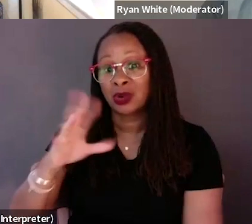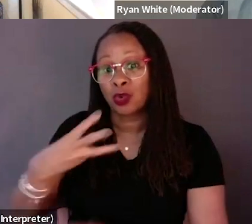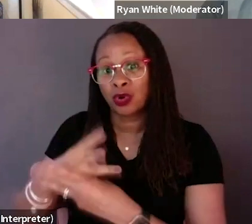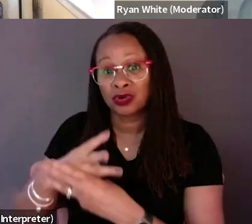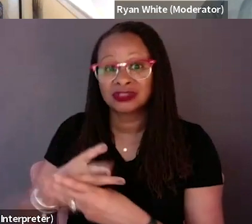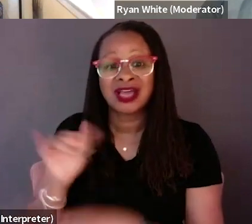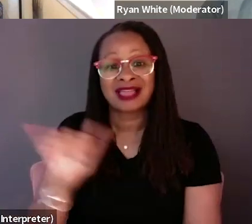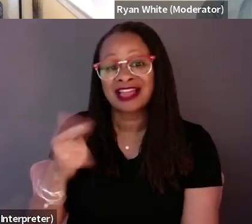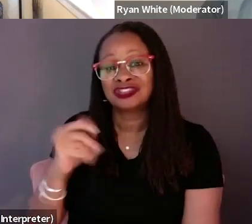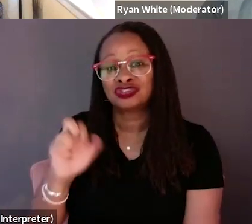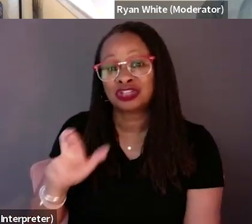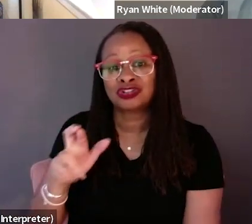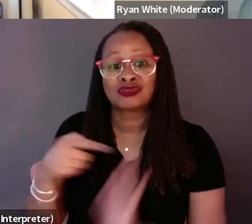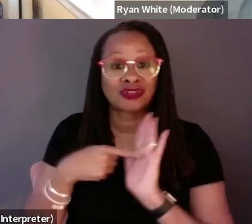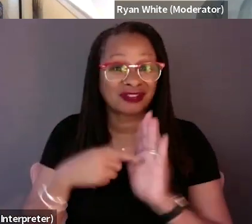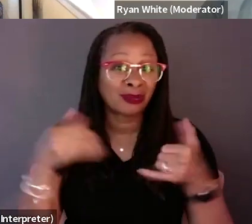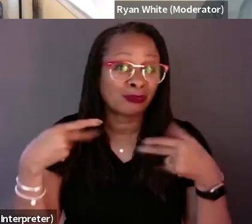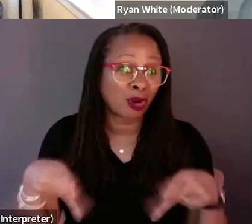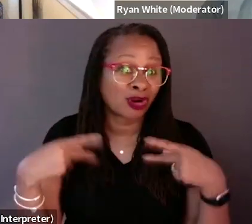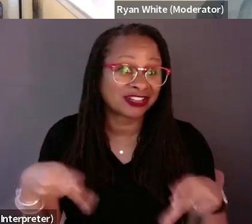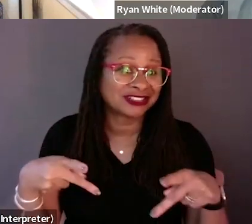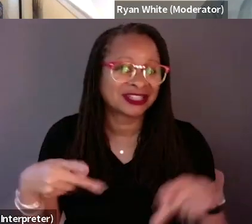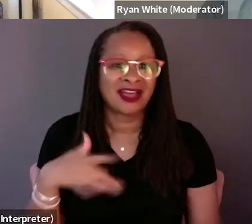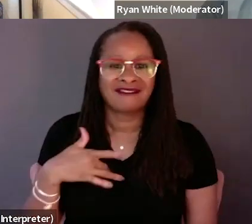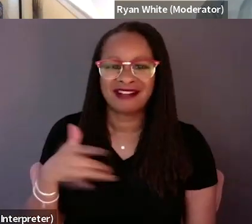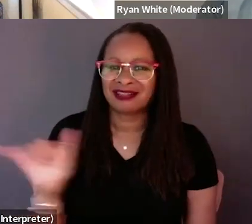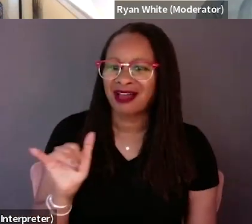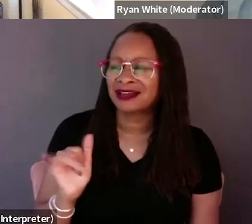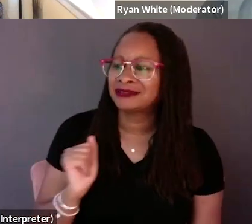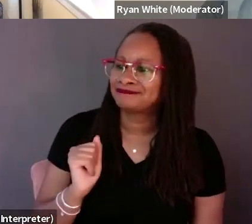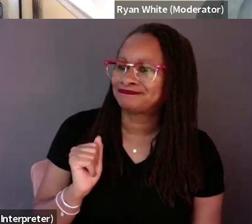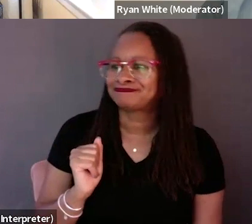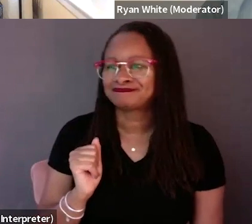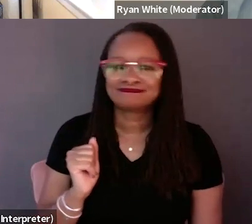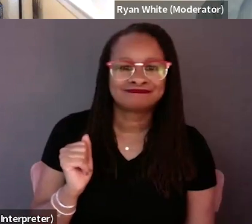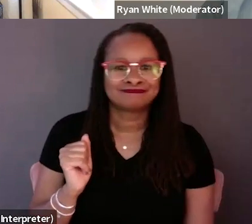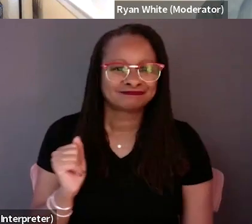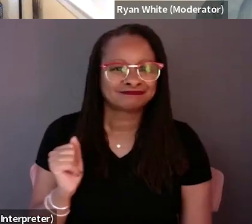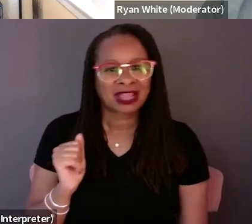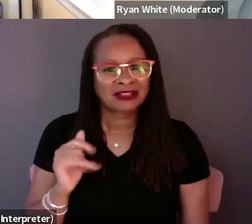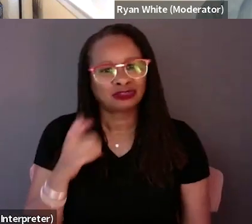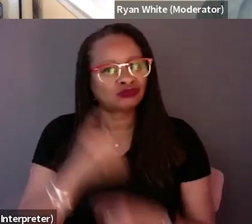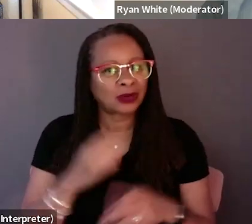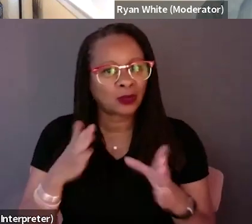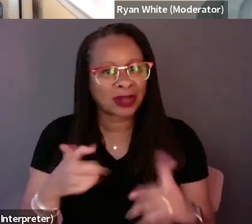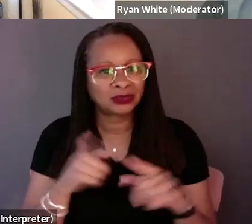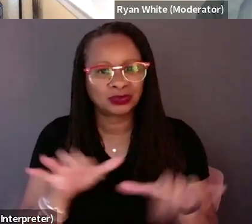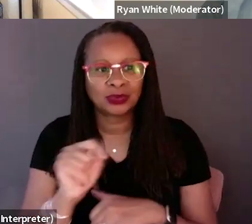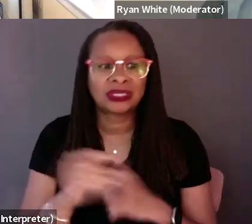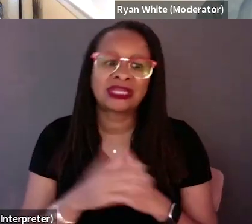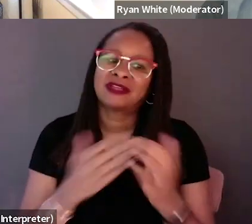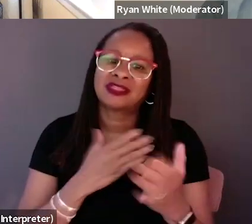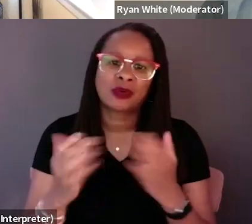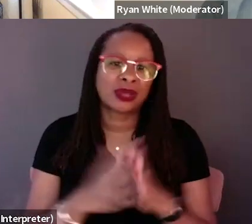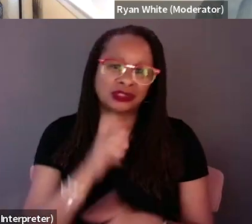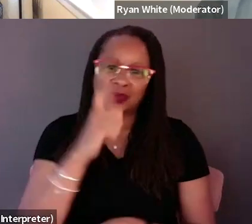world, like gender reveal parties just felt to me like the right way to do it,